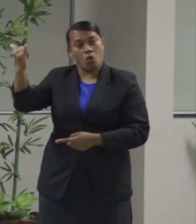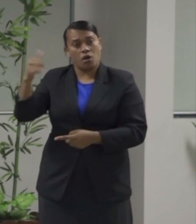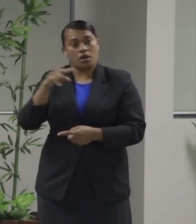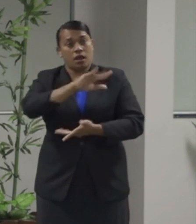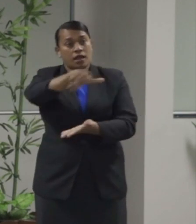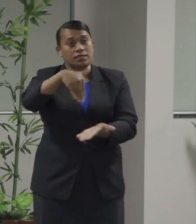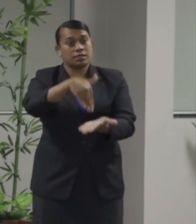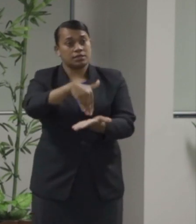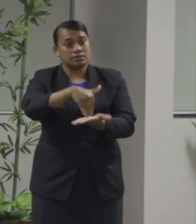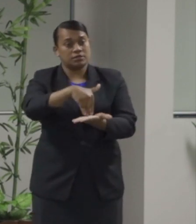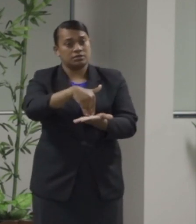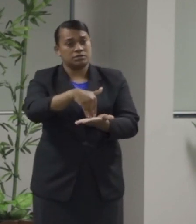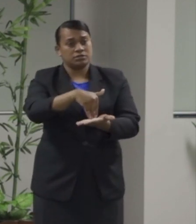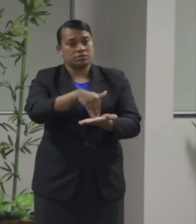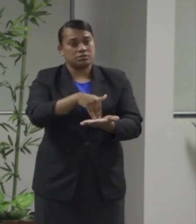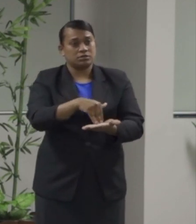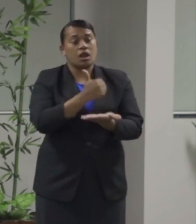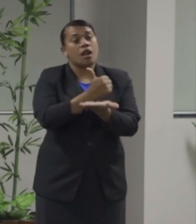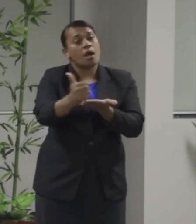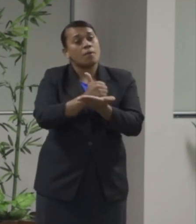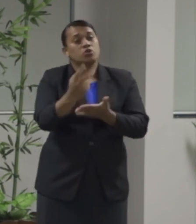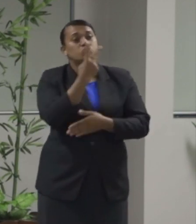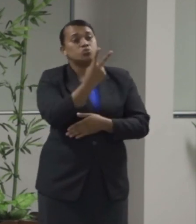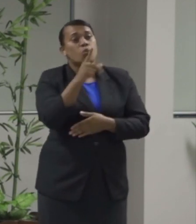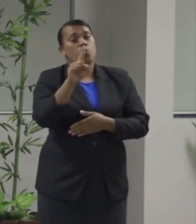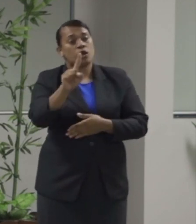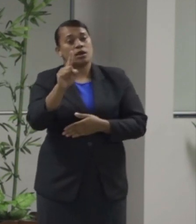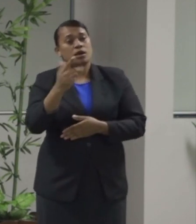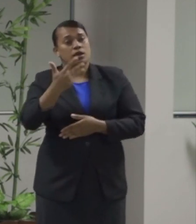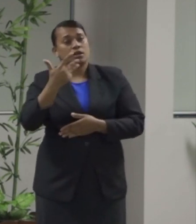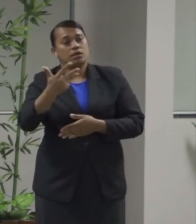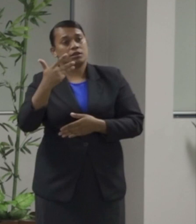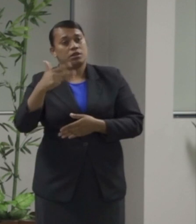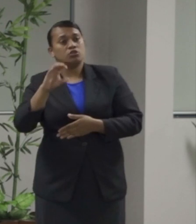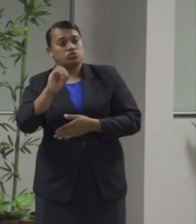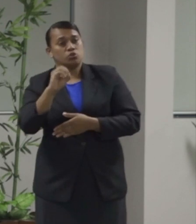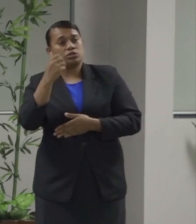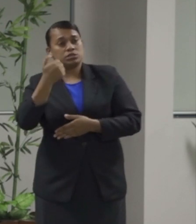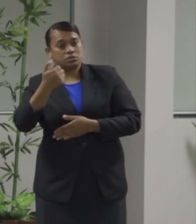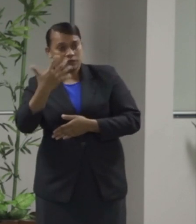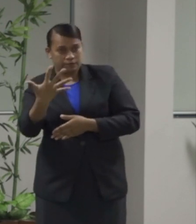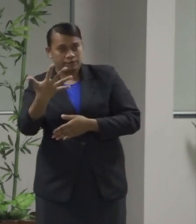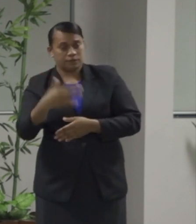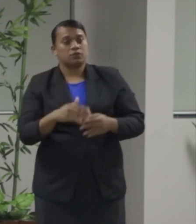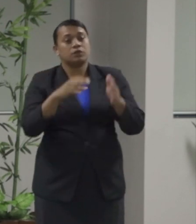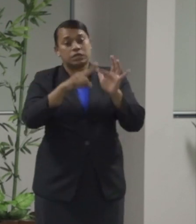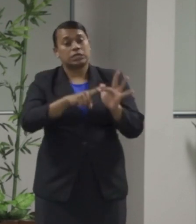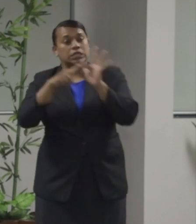Central Division, call 221-9905. In the Eastern Division,